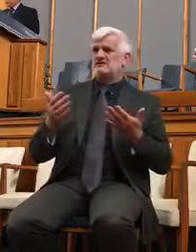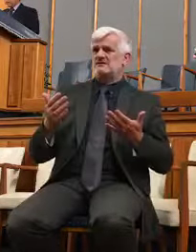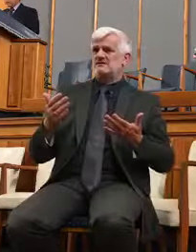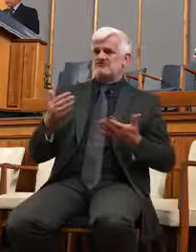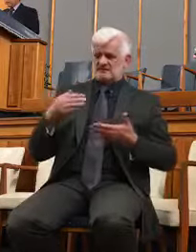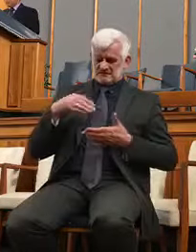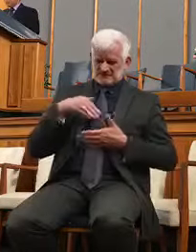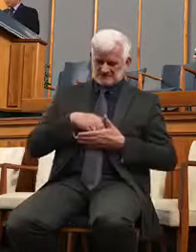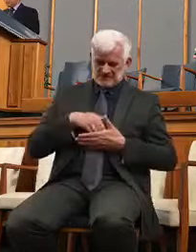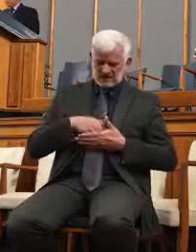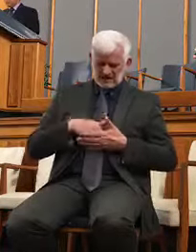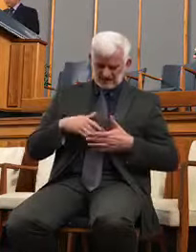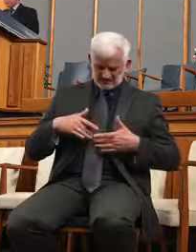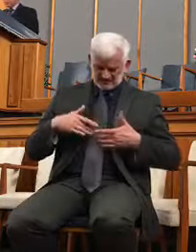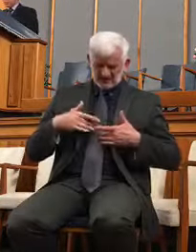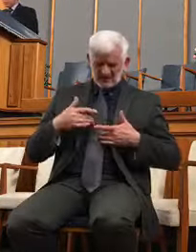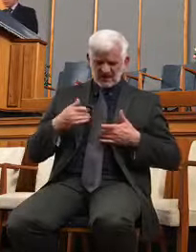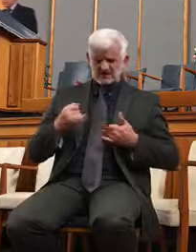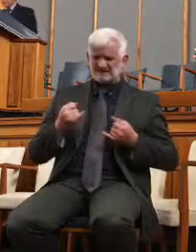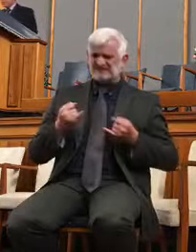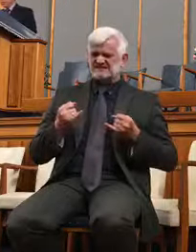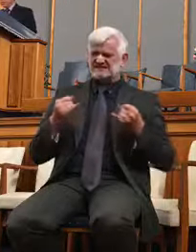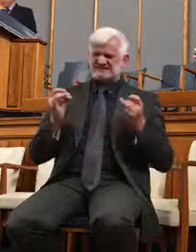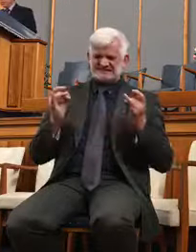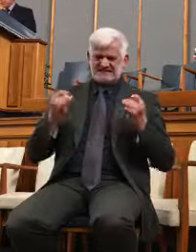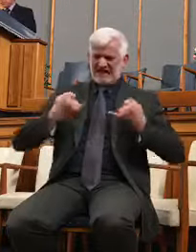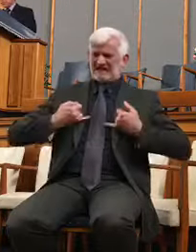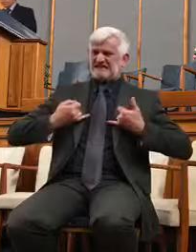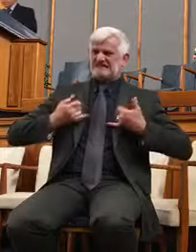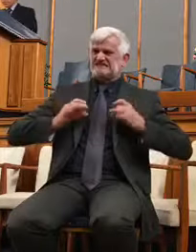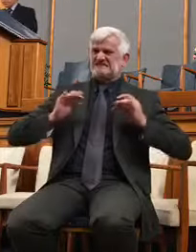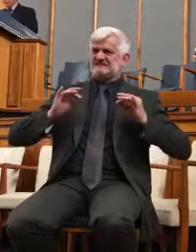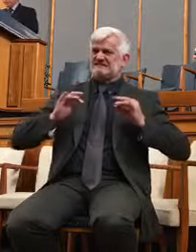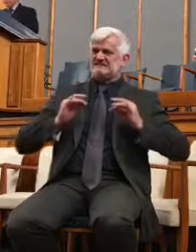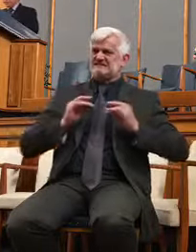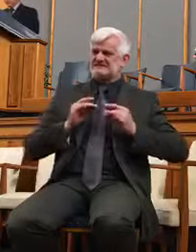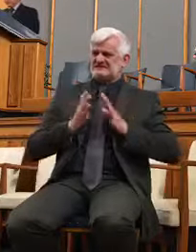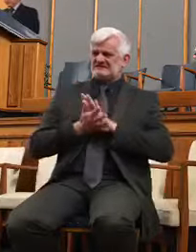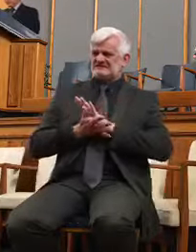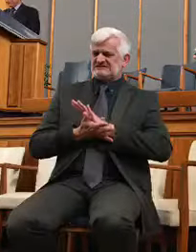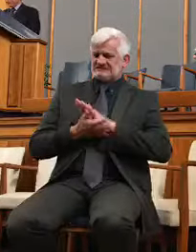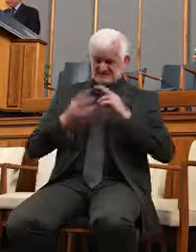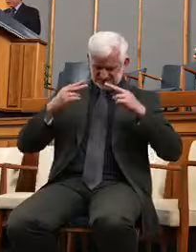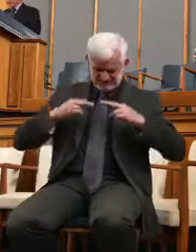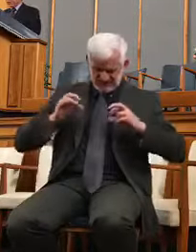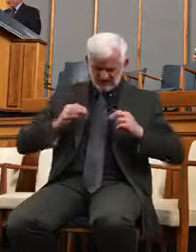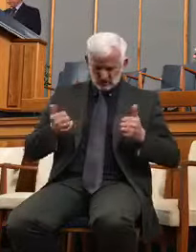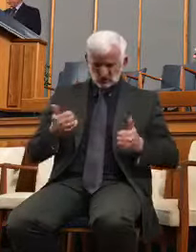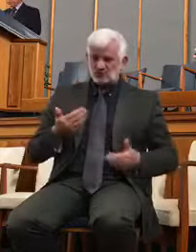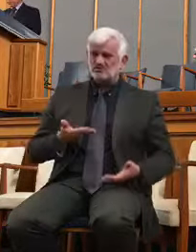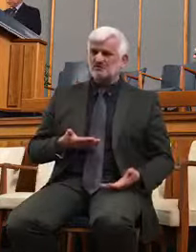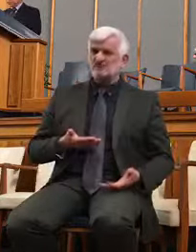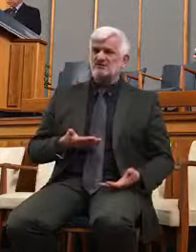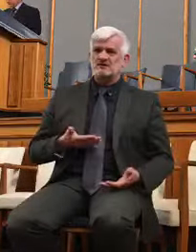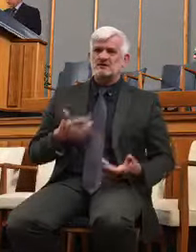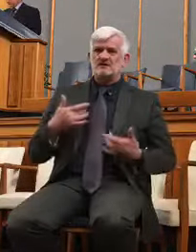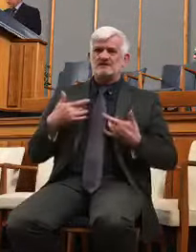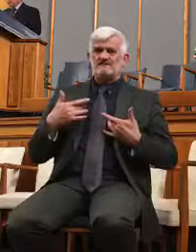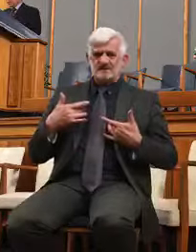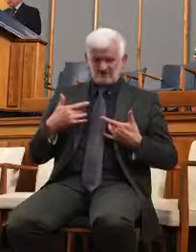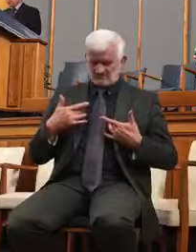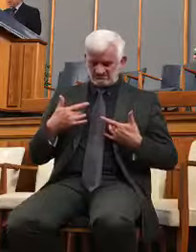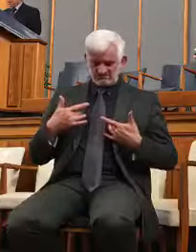a loathsome disease, and there is no soundness in my flesh. I'm feeble and sore